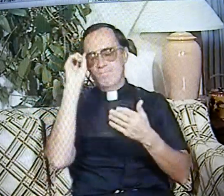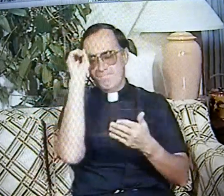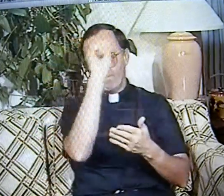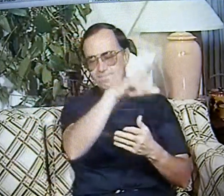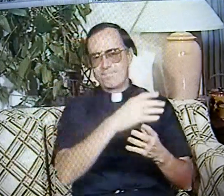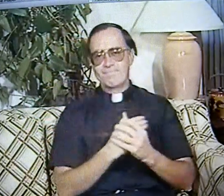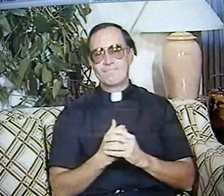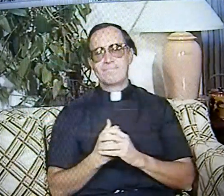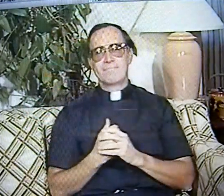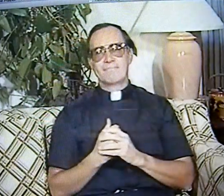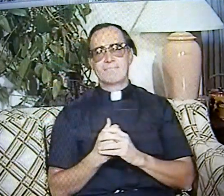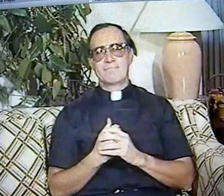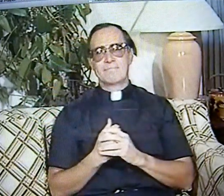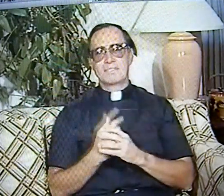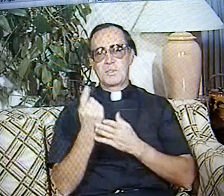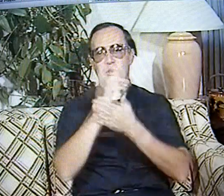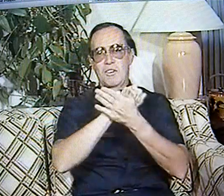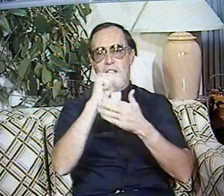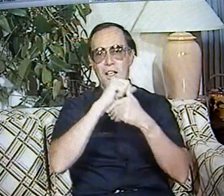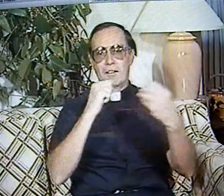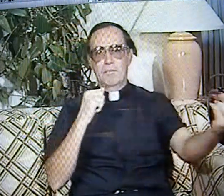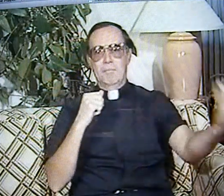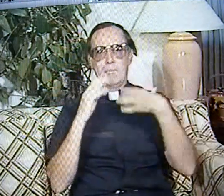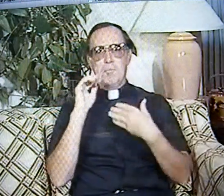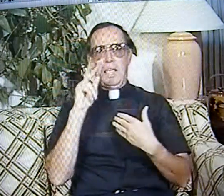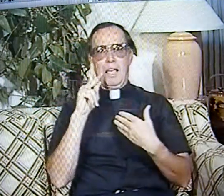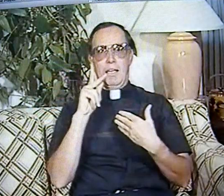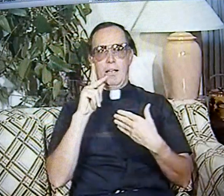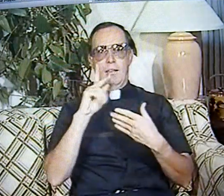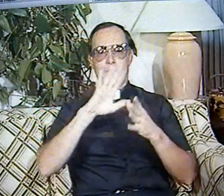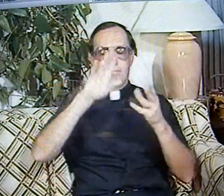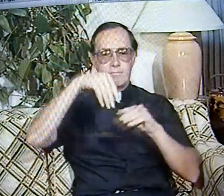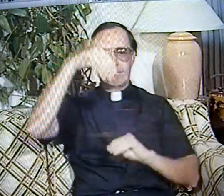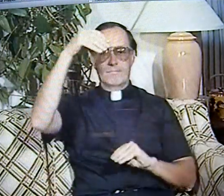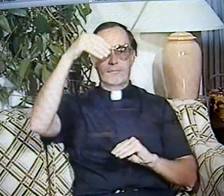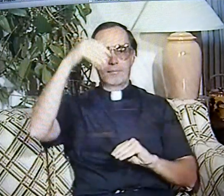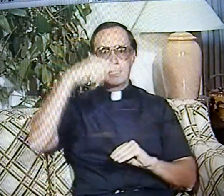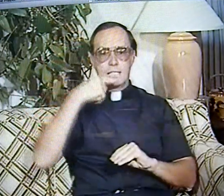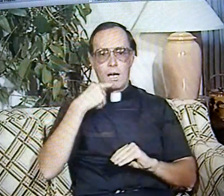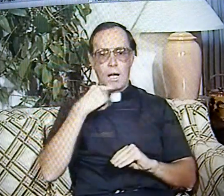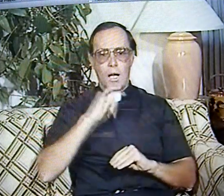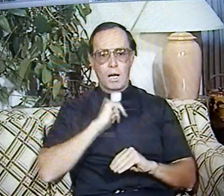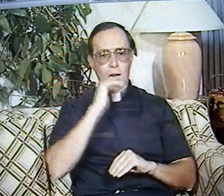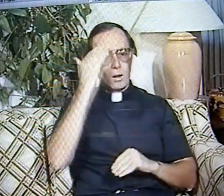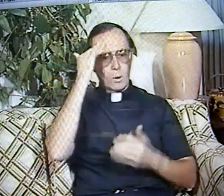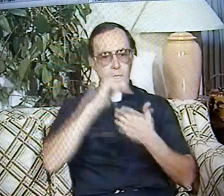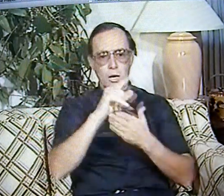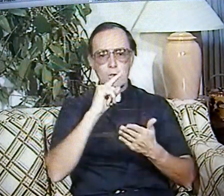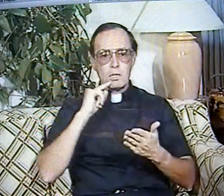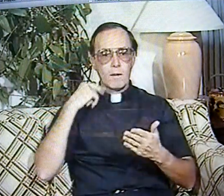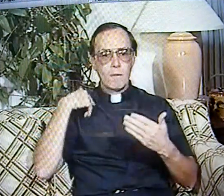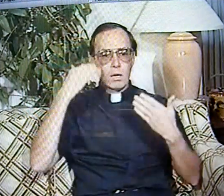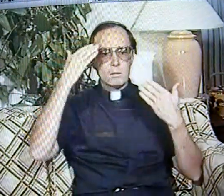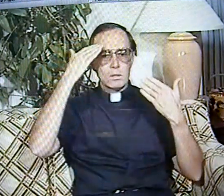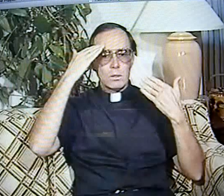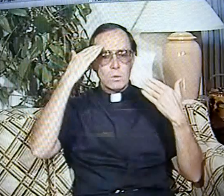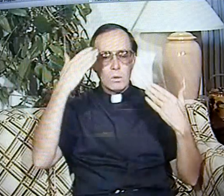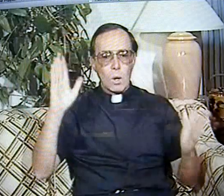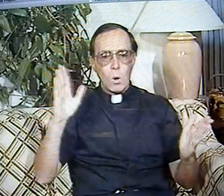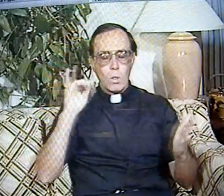miss that small word. I just fit it in somewhere in the middle. So they emailed back right away, about a week. And they said, we